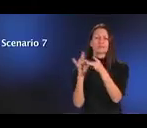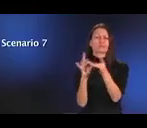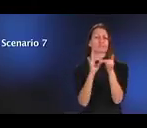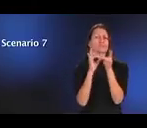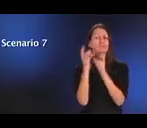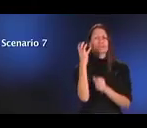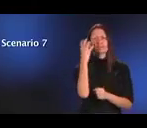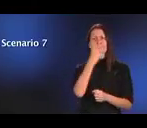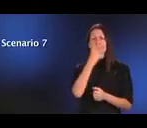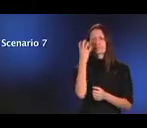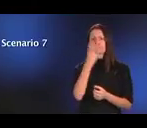center.